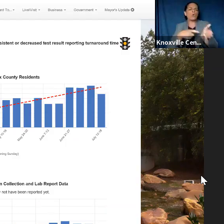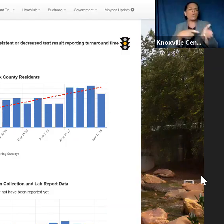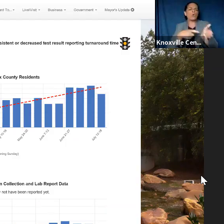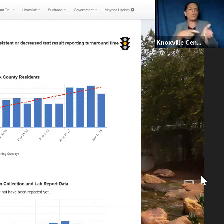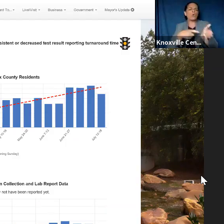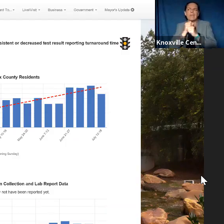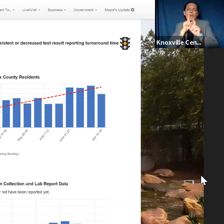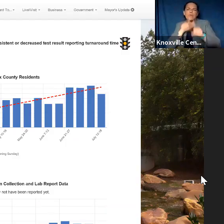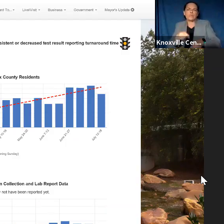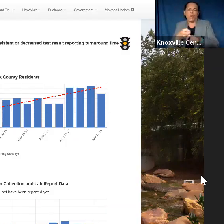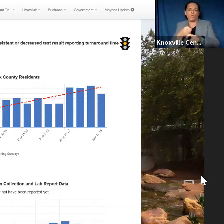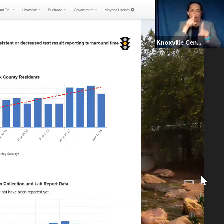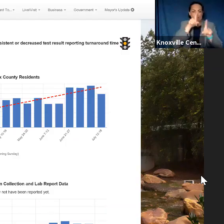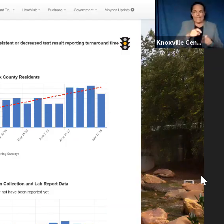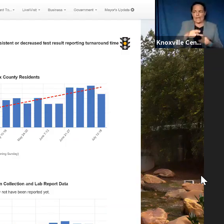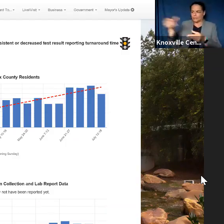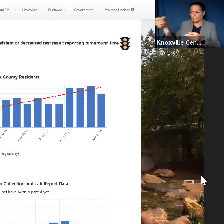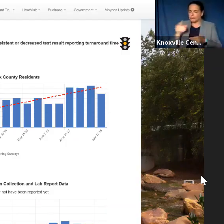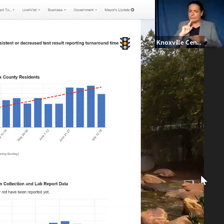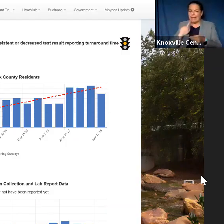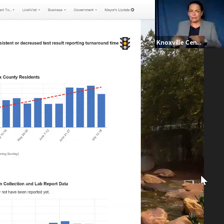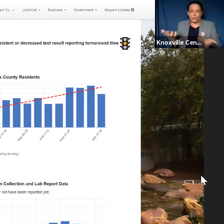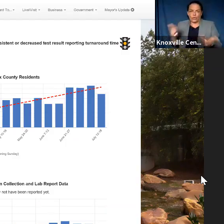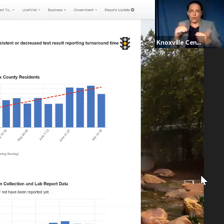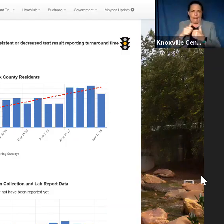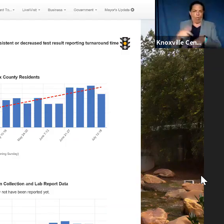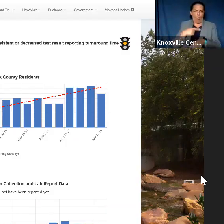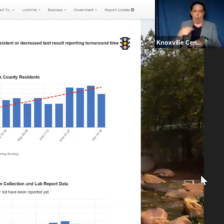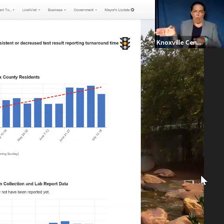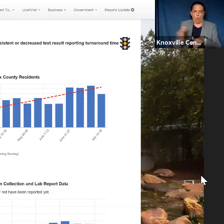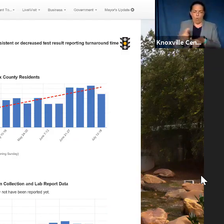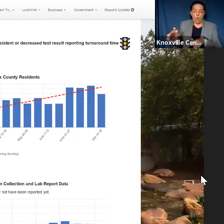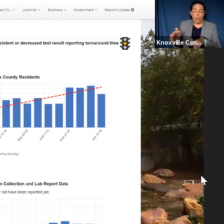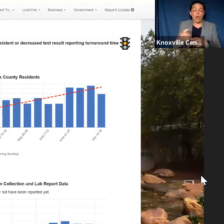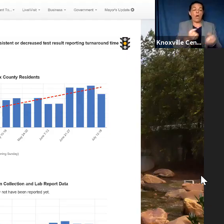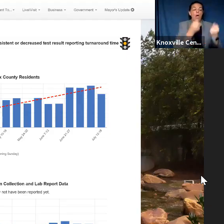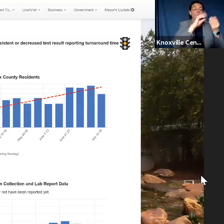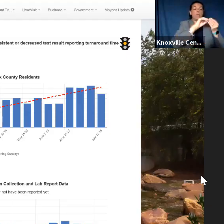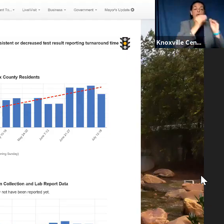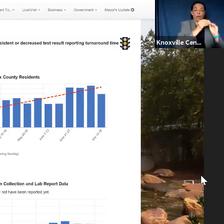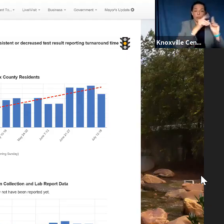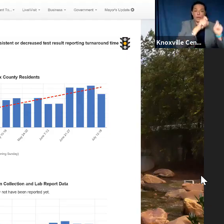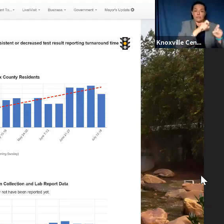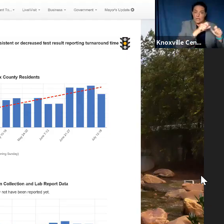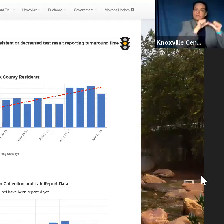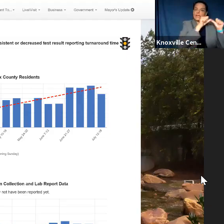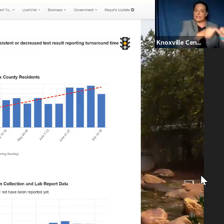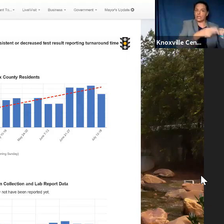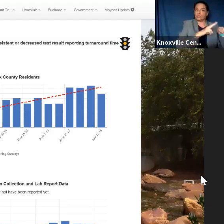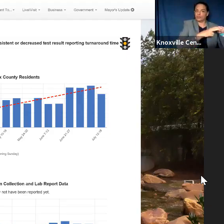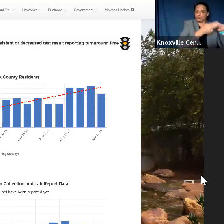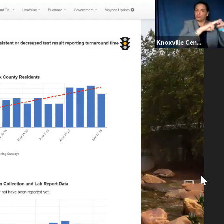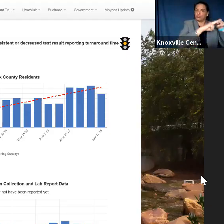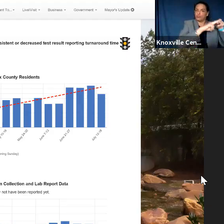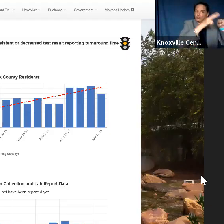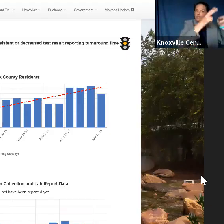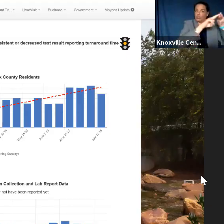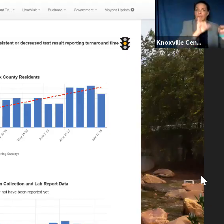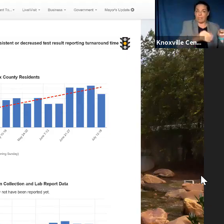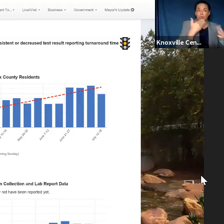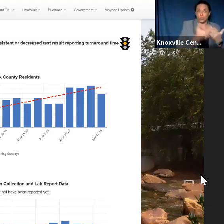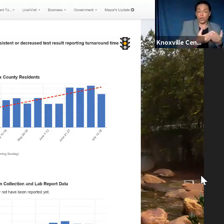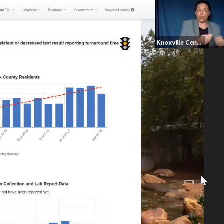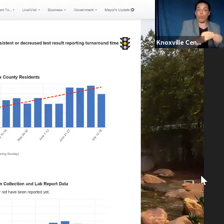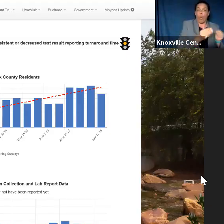lab report data. The number of tests conducted continues to trend up, which is what we want to see, and the